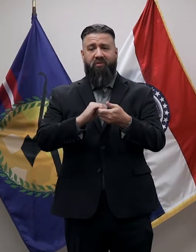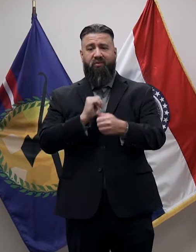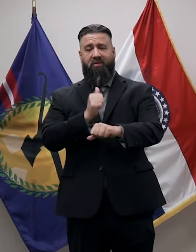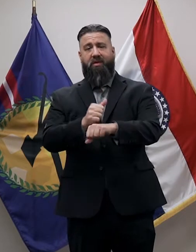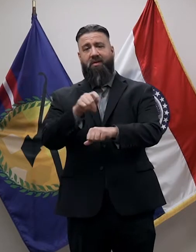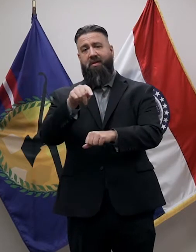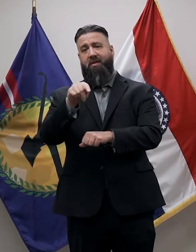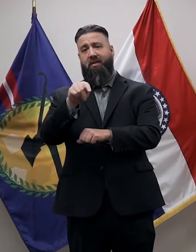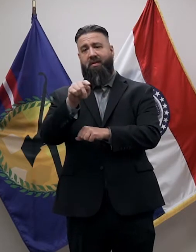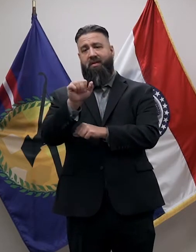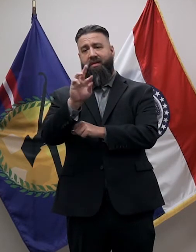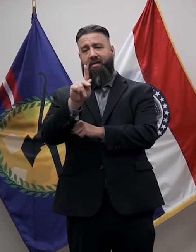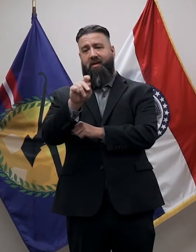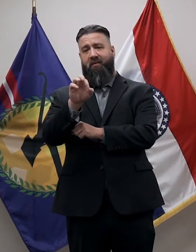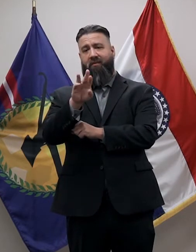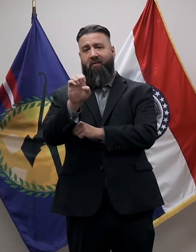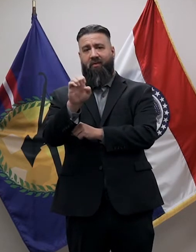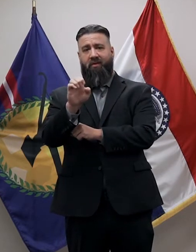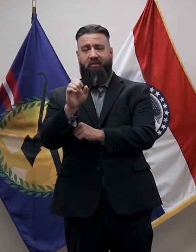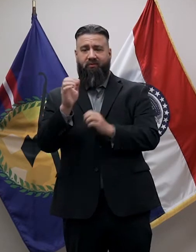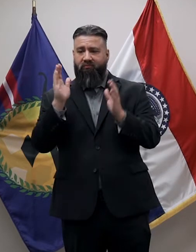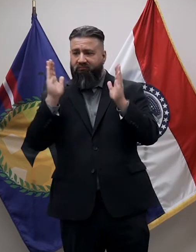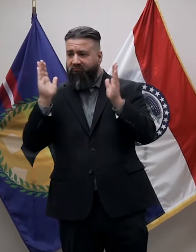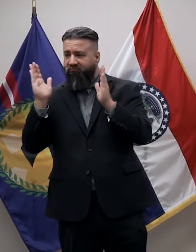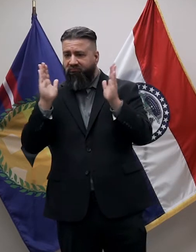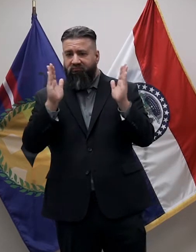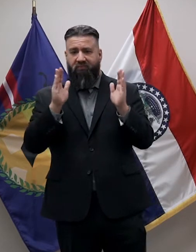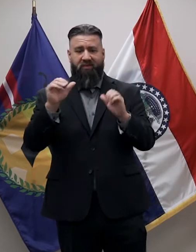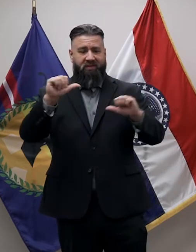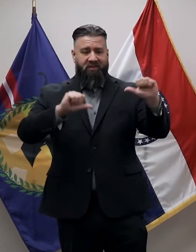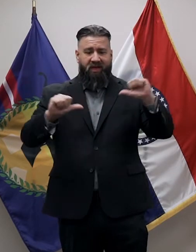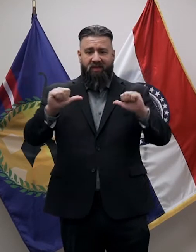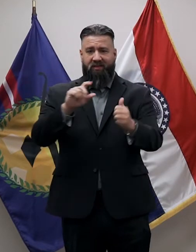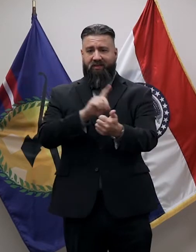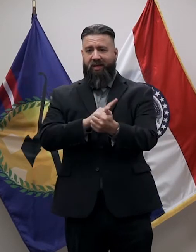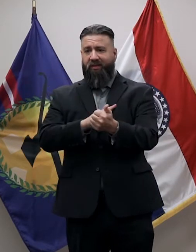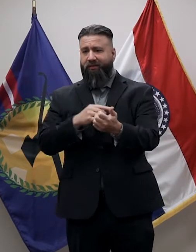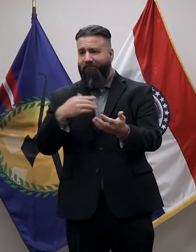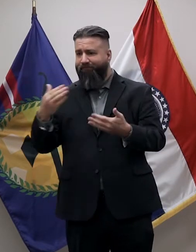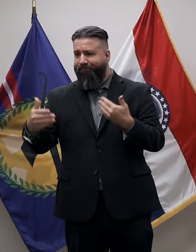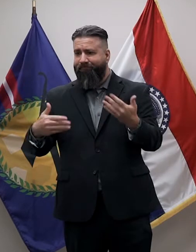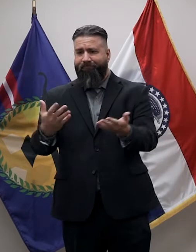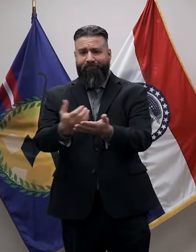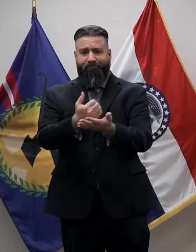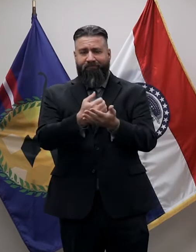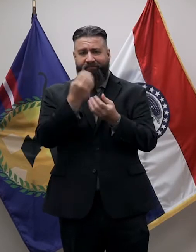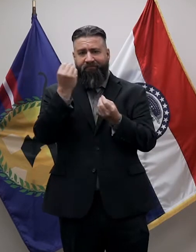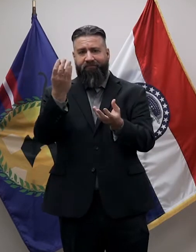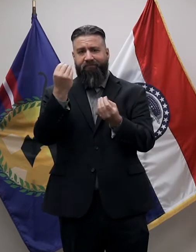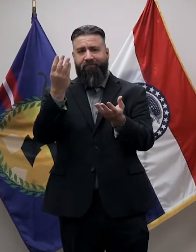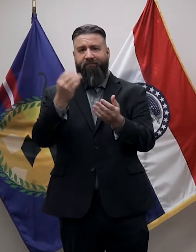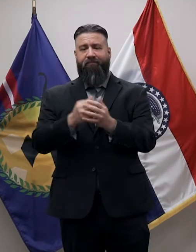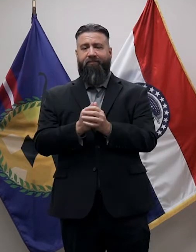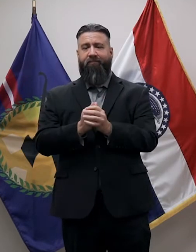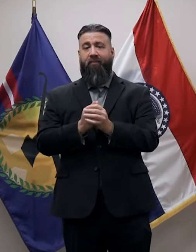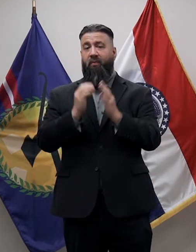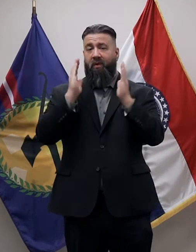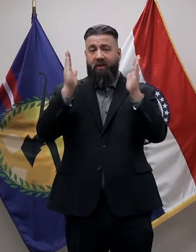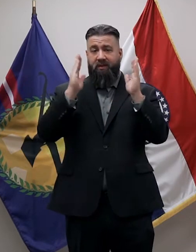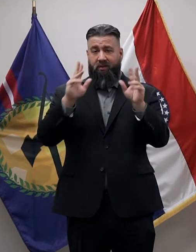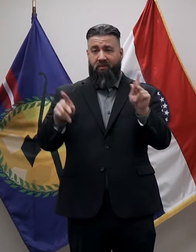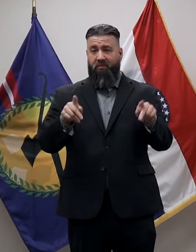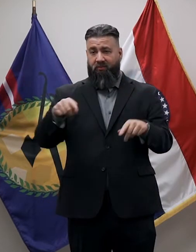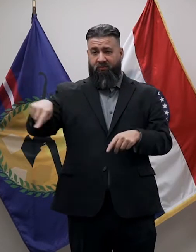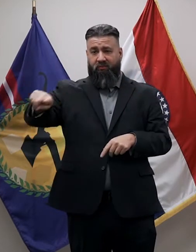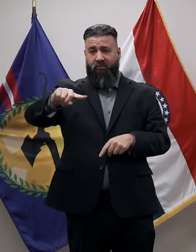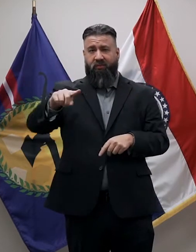public. We listened to public health experts who studied viruses and how they spread. We listened to the public